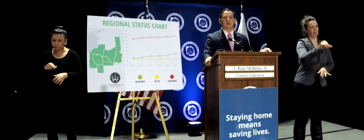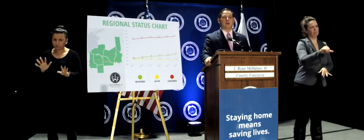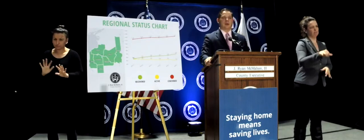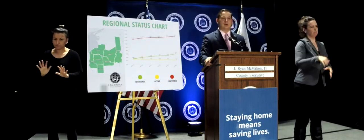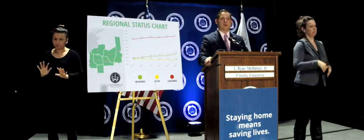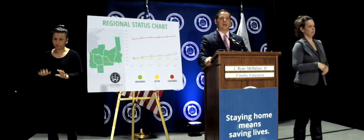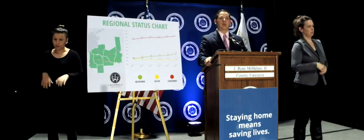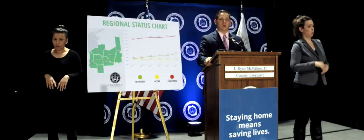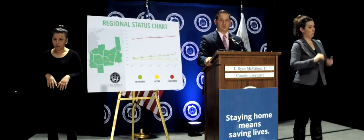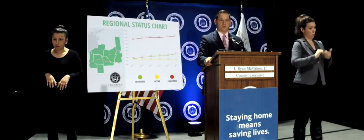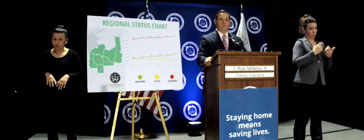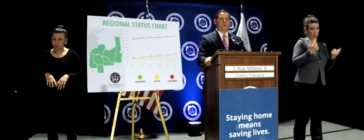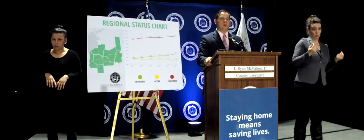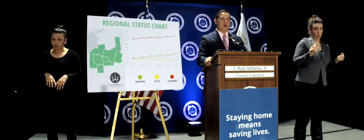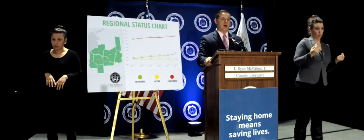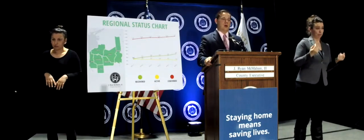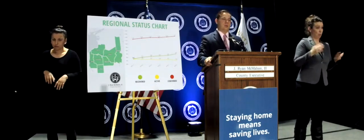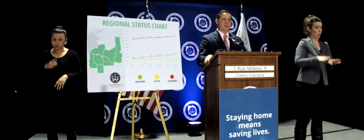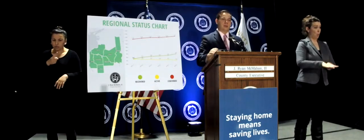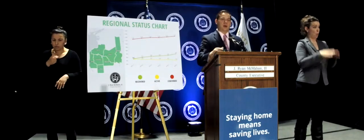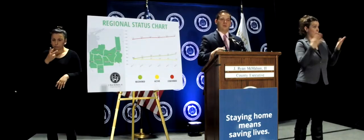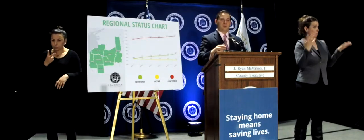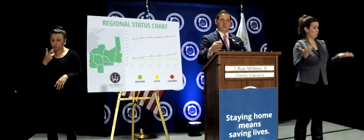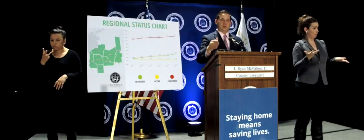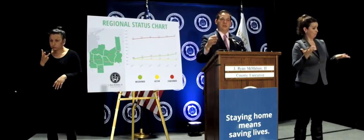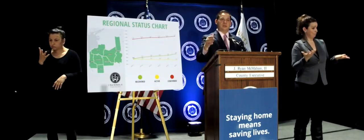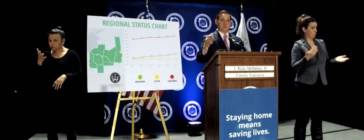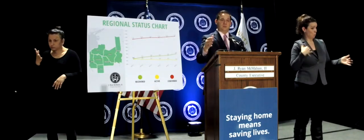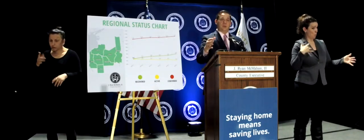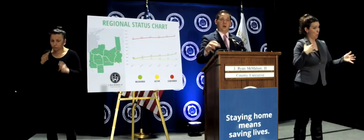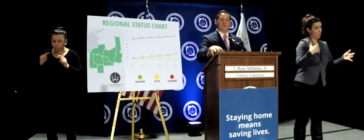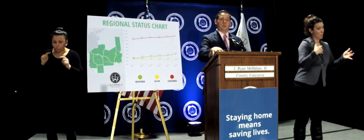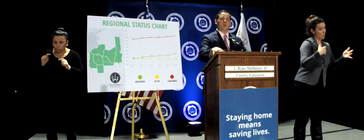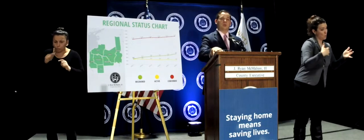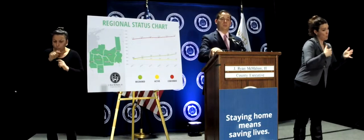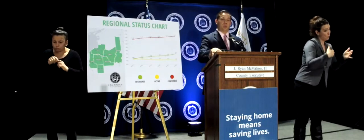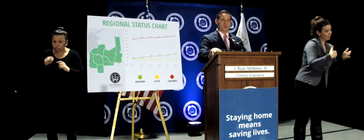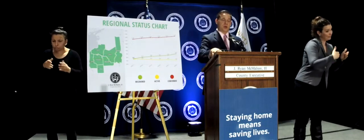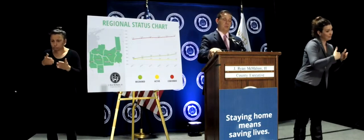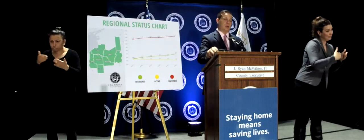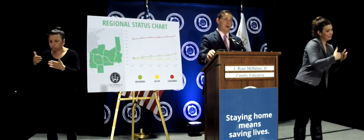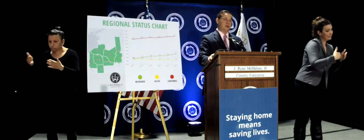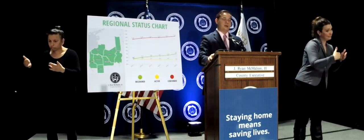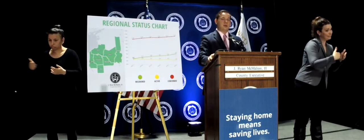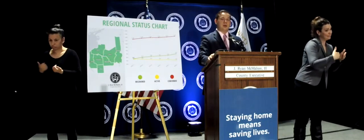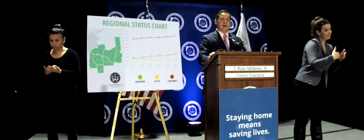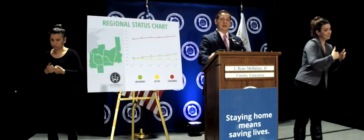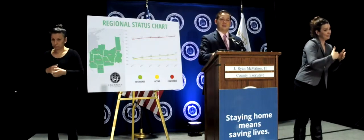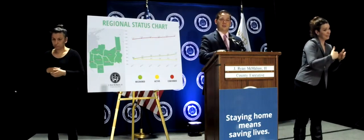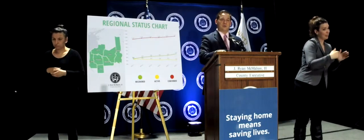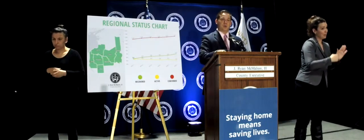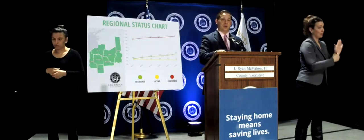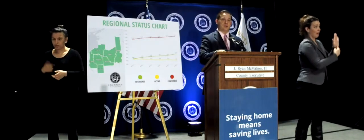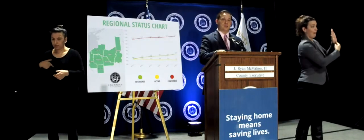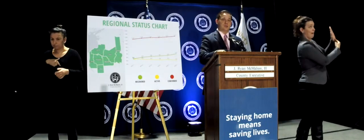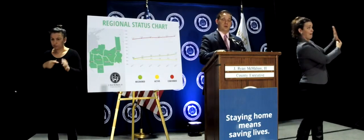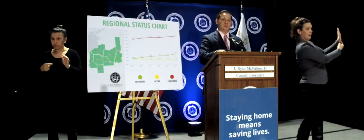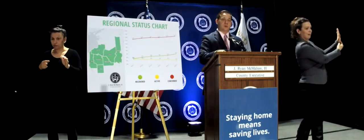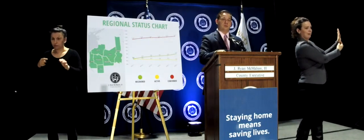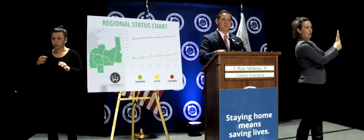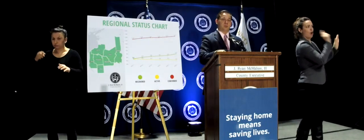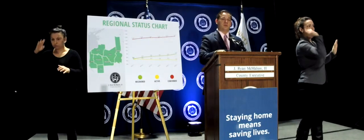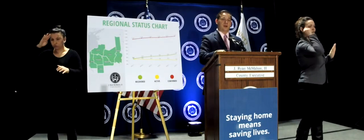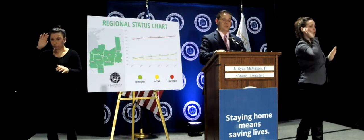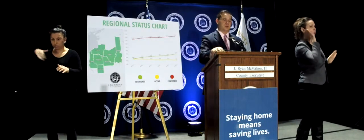ready, and they're getting closer. But then the governor still needs to be comfortable with the restart plan and ask the tough questions